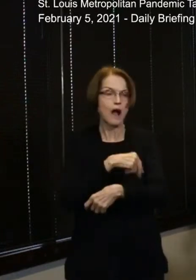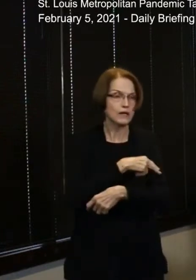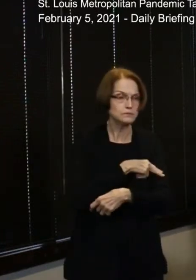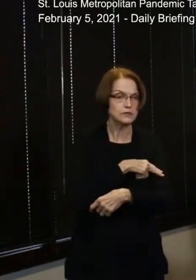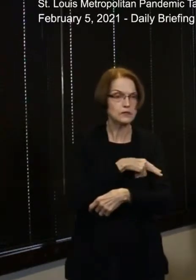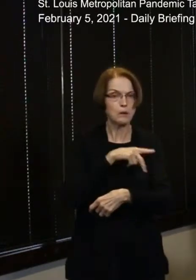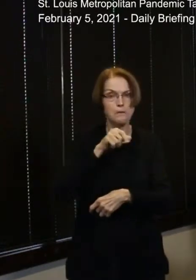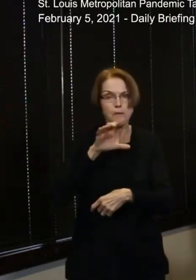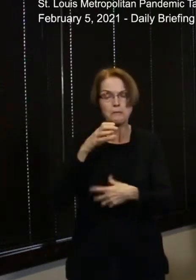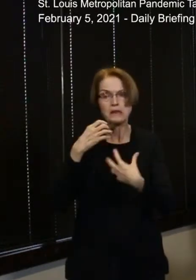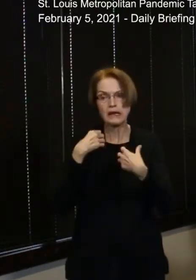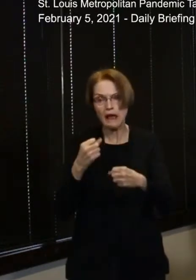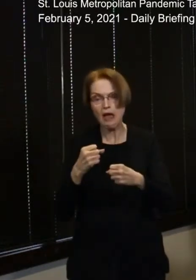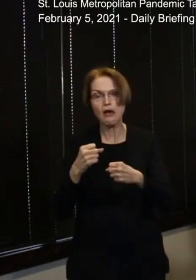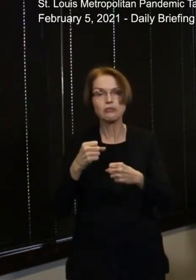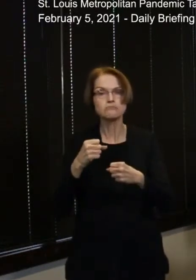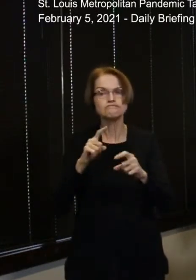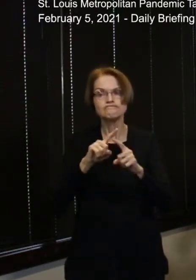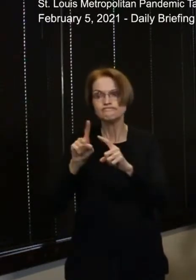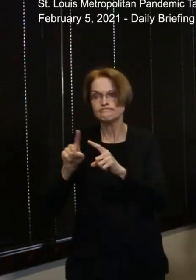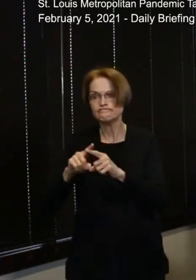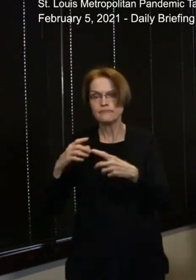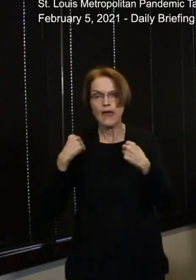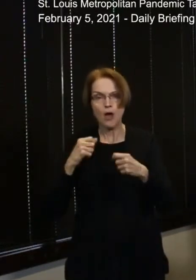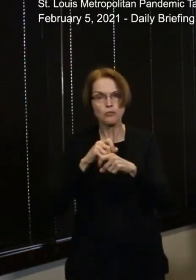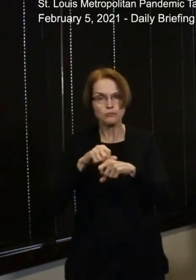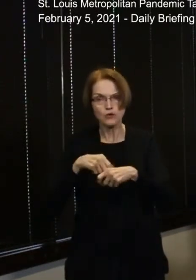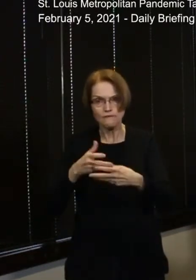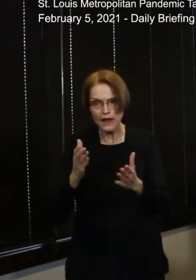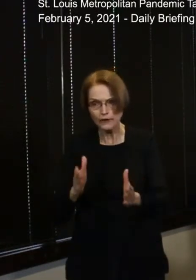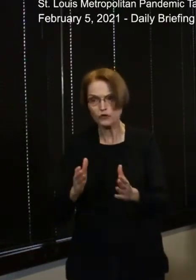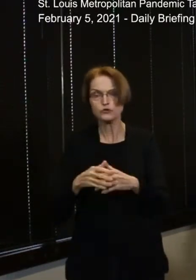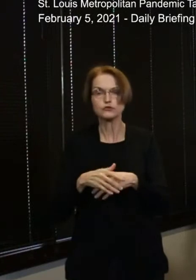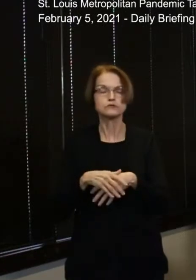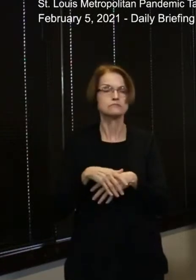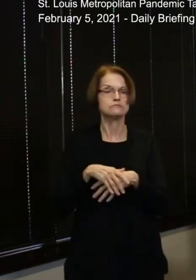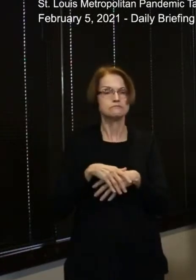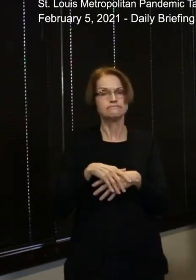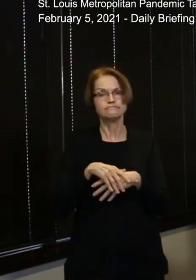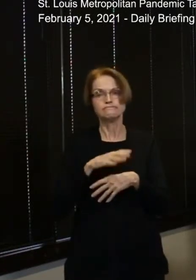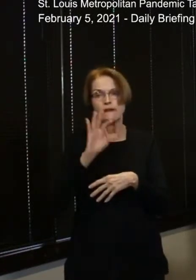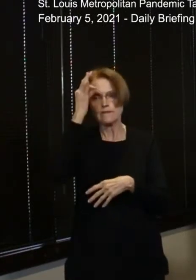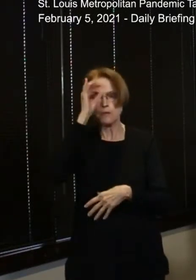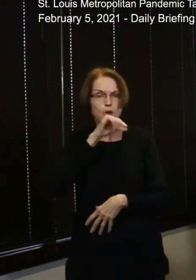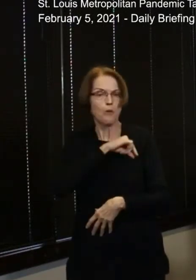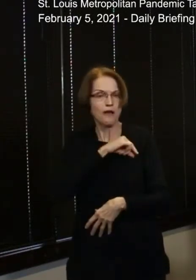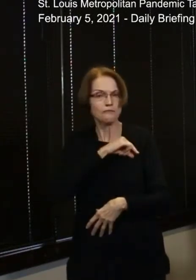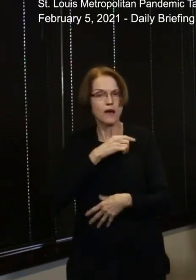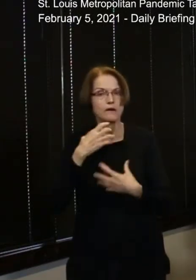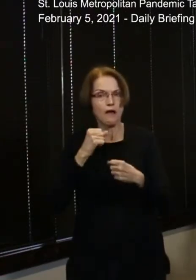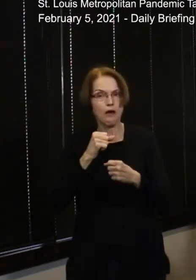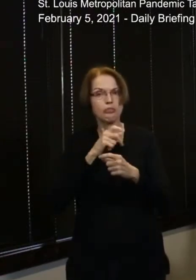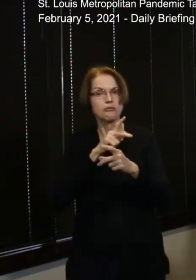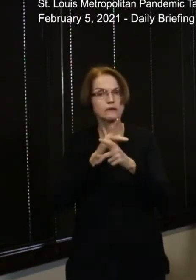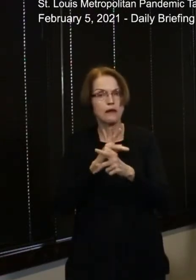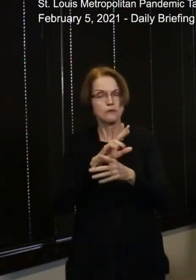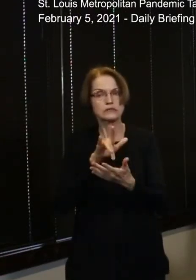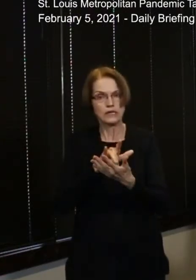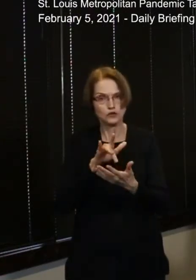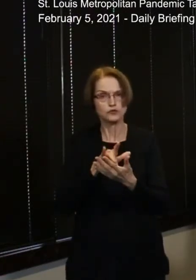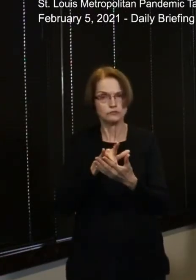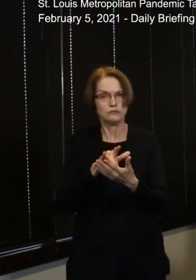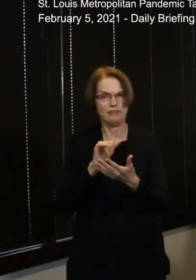health, other health providers, federally qualified healthcare centers, places like that, and that supports the